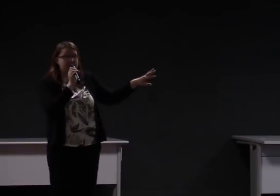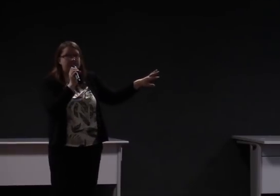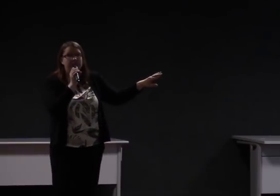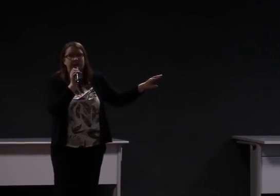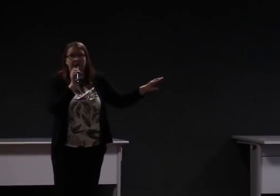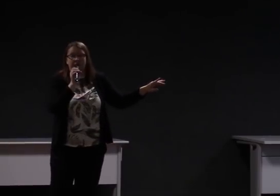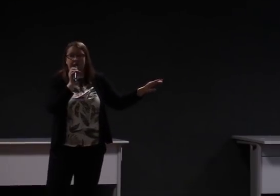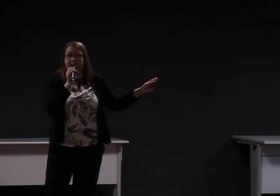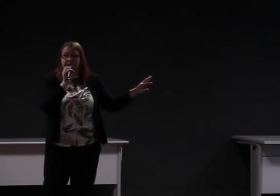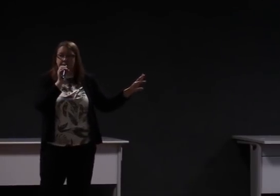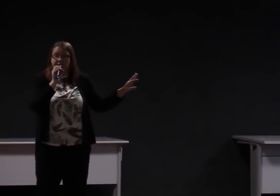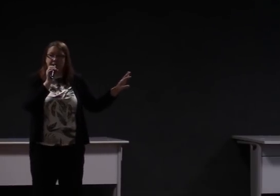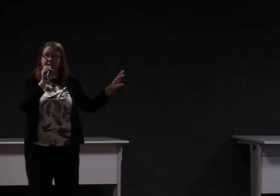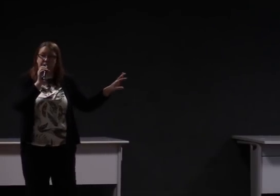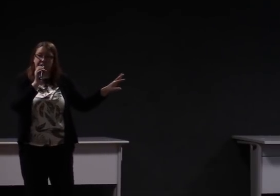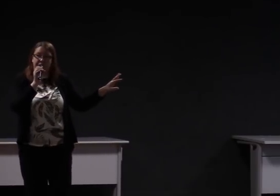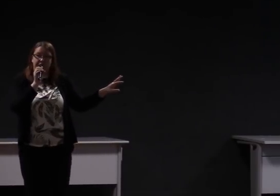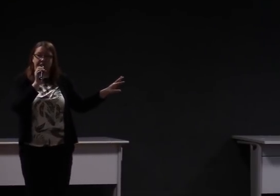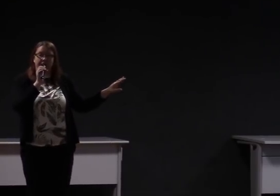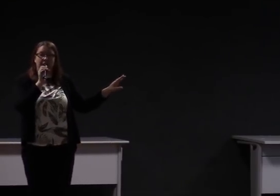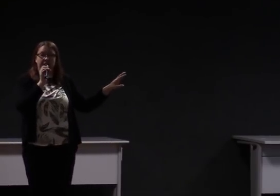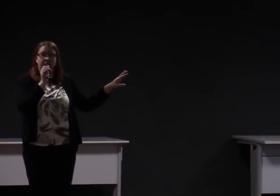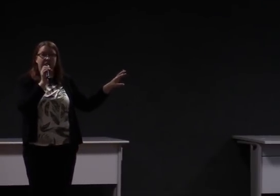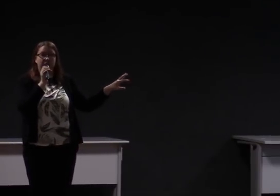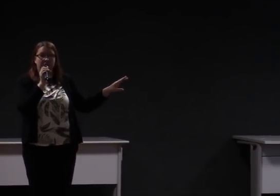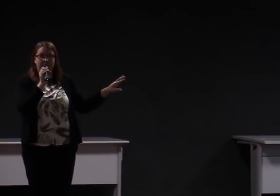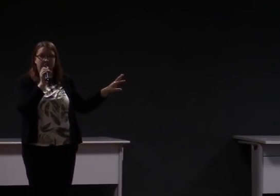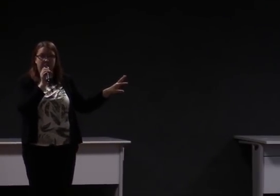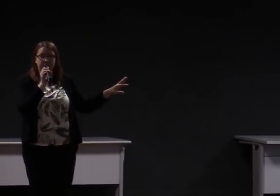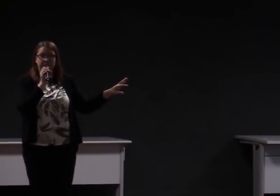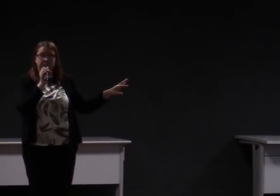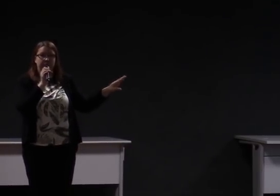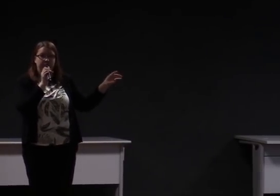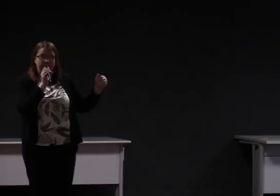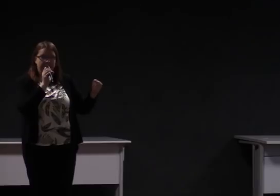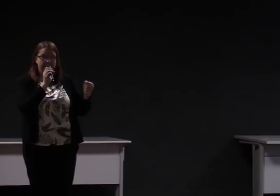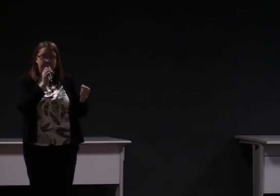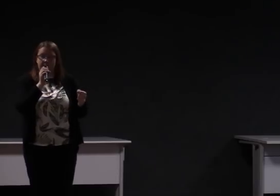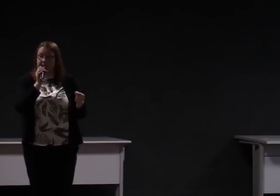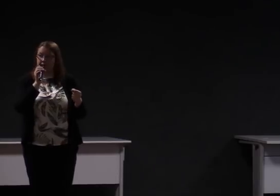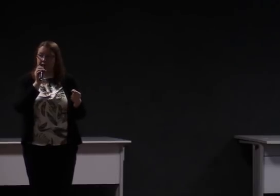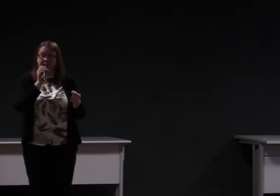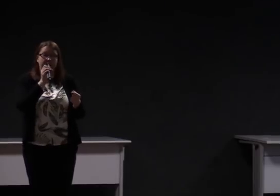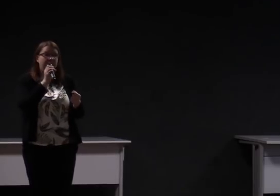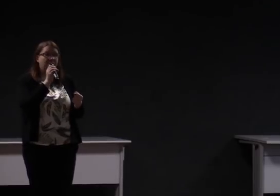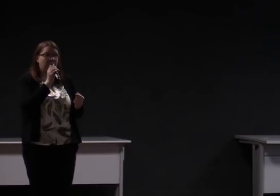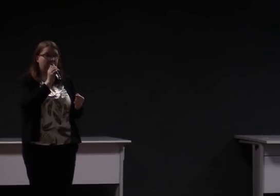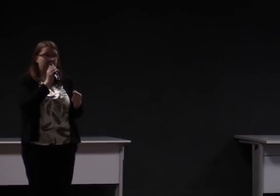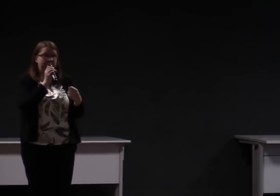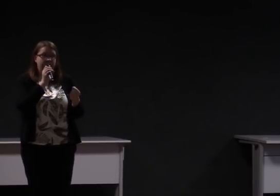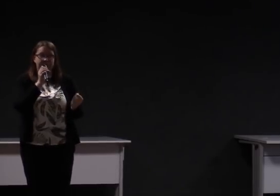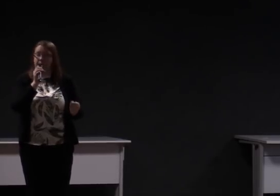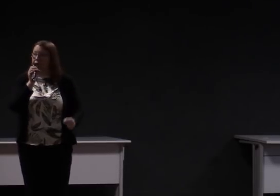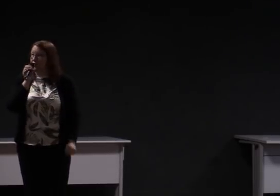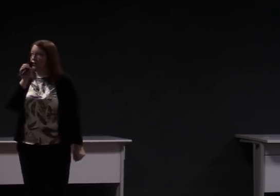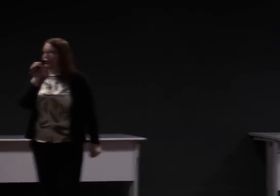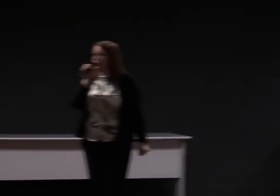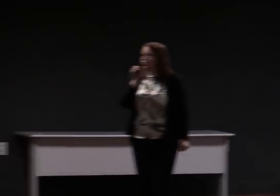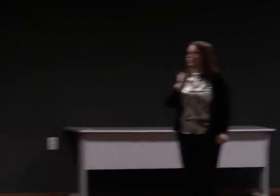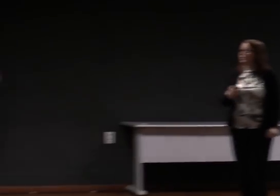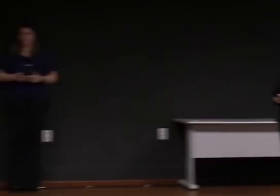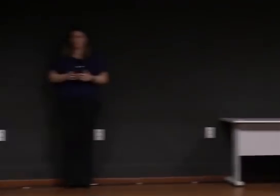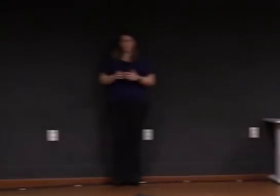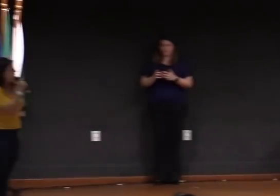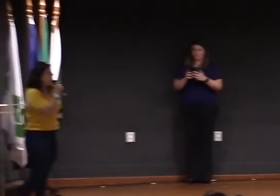some posters. And these posters have a QR code. And the students are reading the code with their